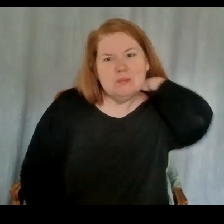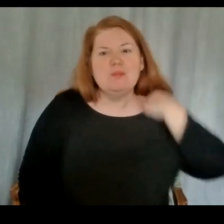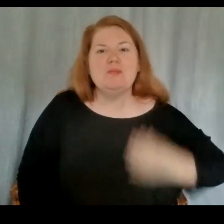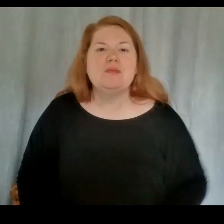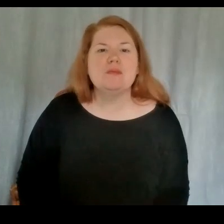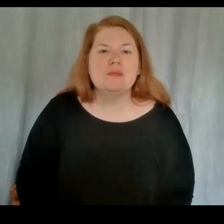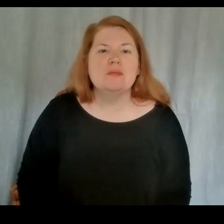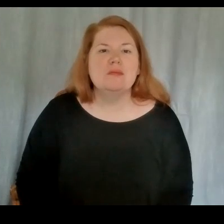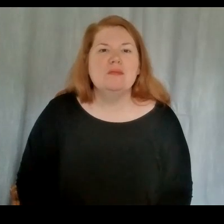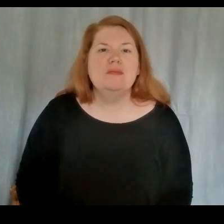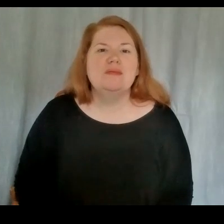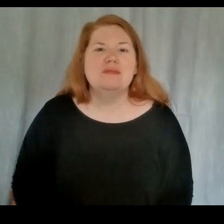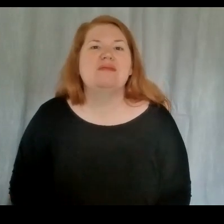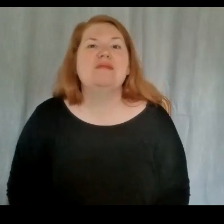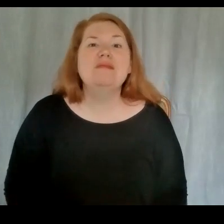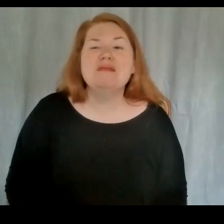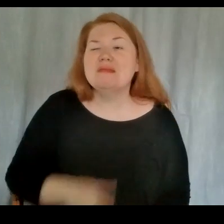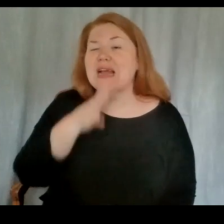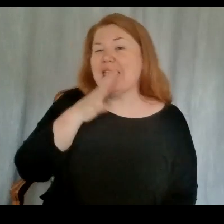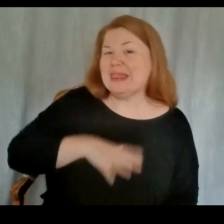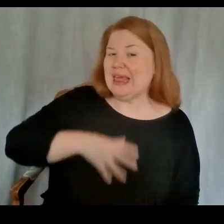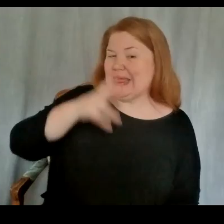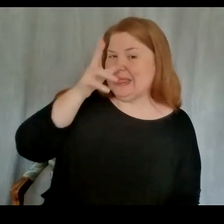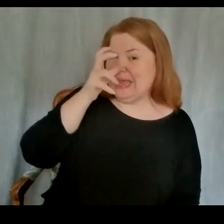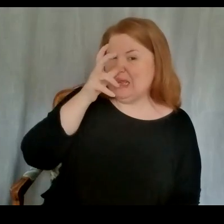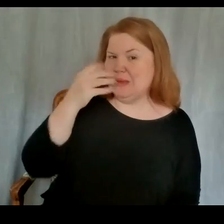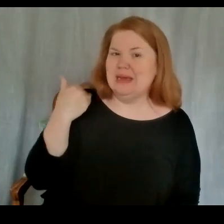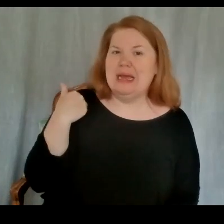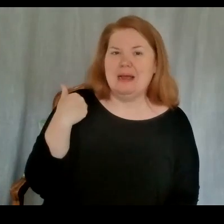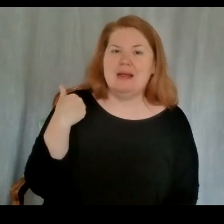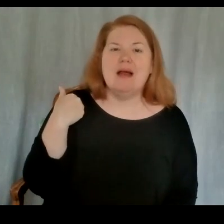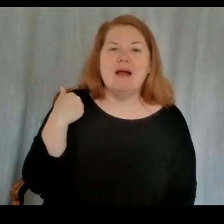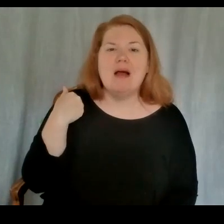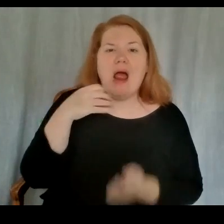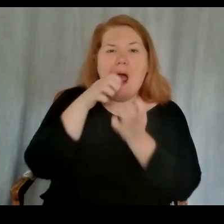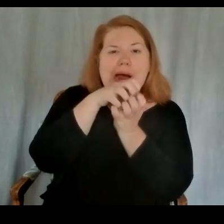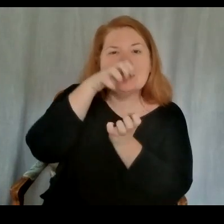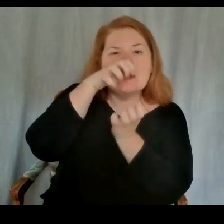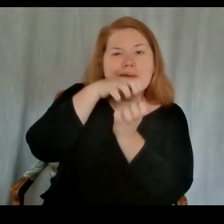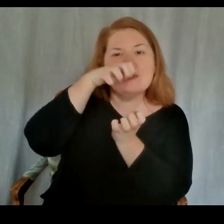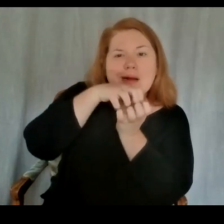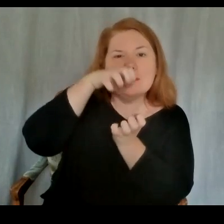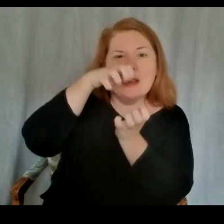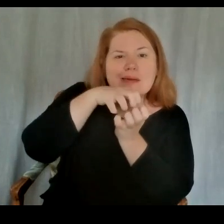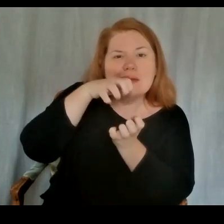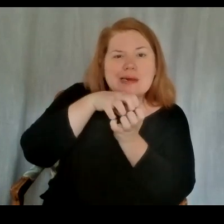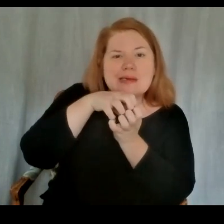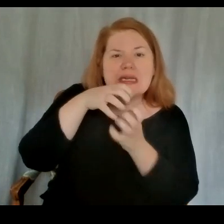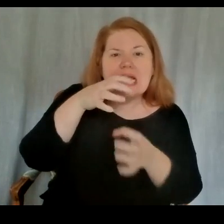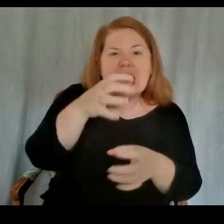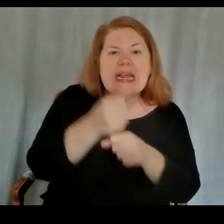With its little claws and jaws, the ladybug captures aphids. These are